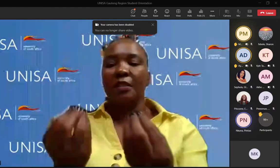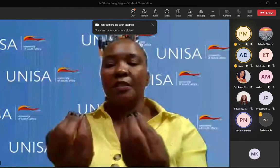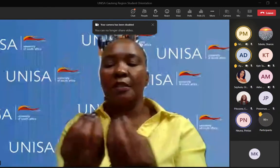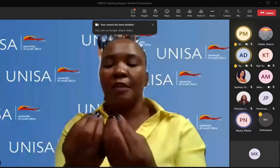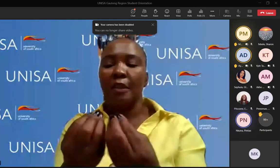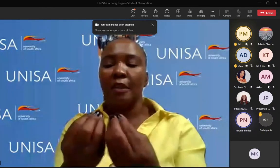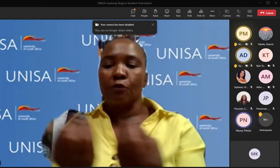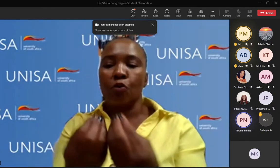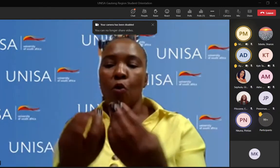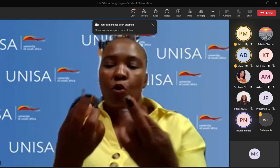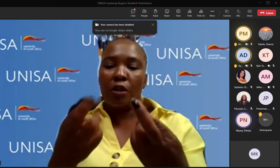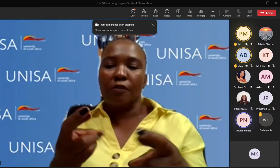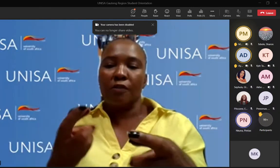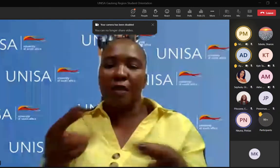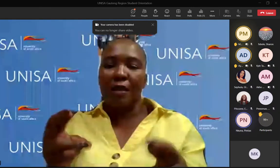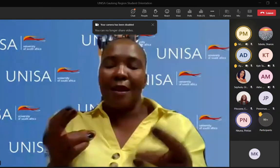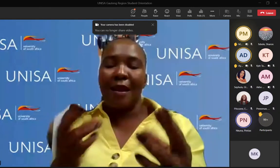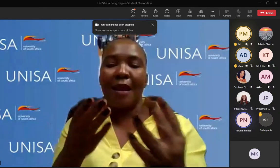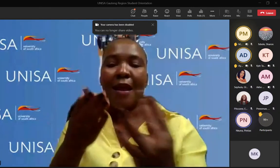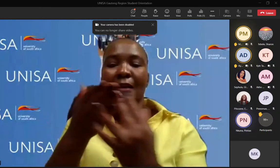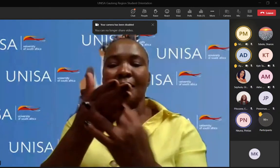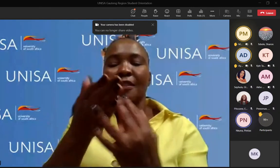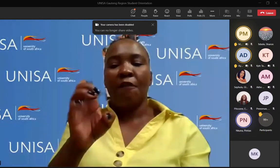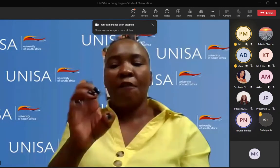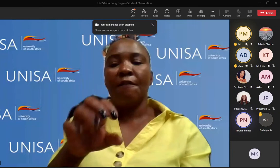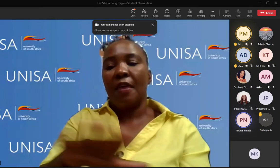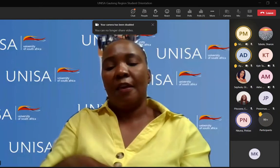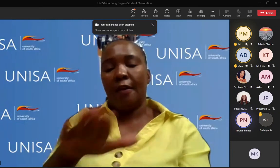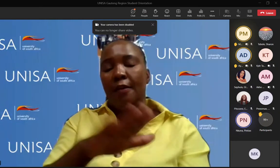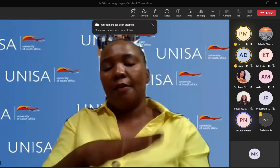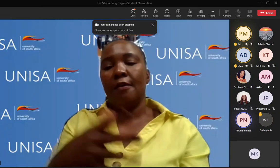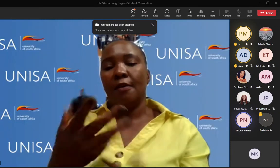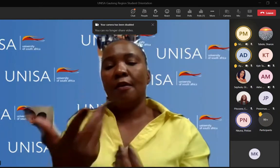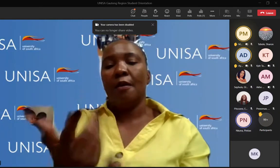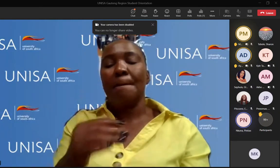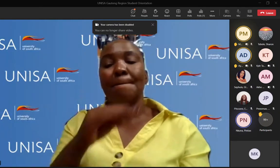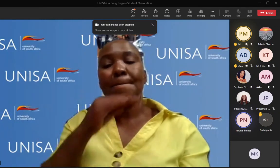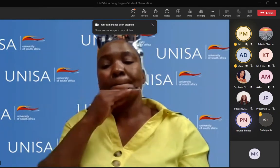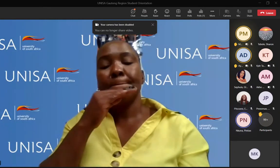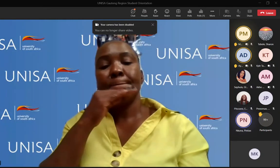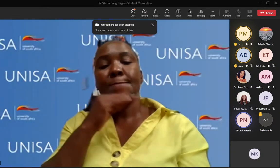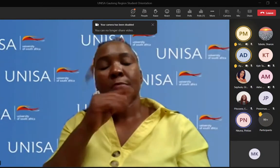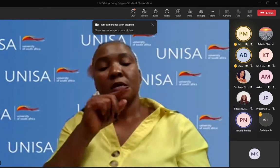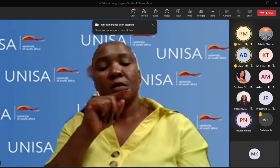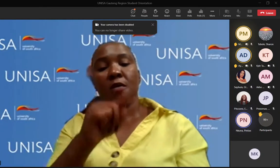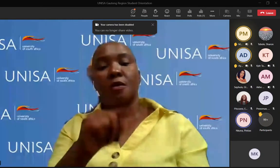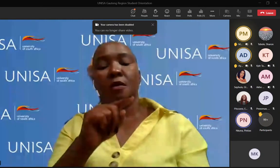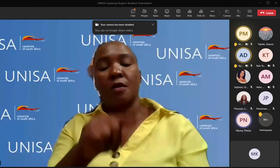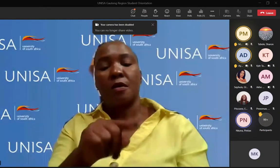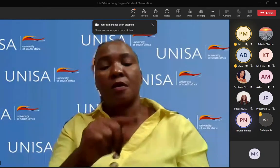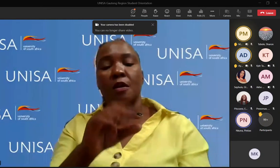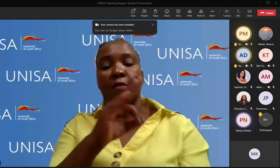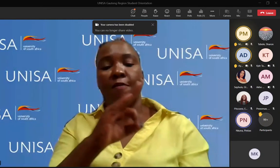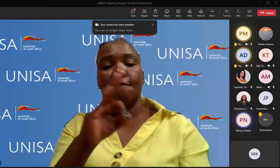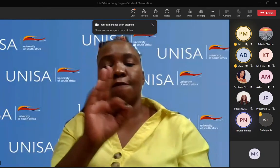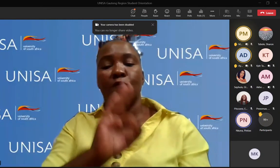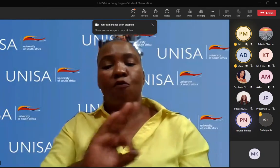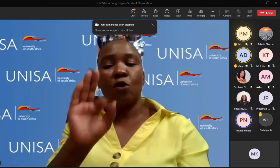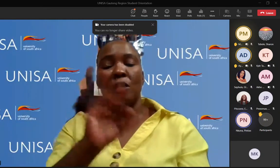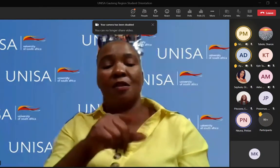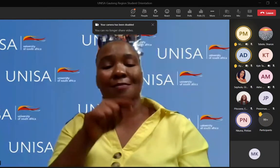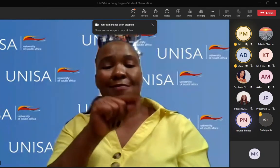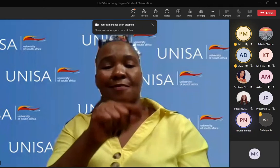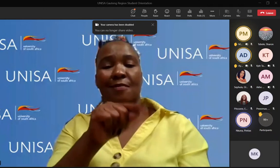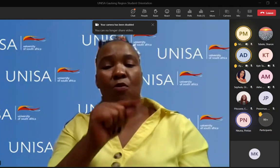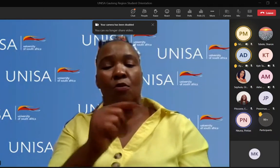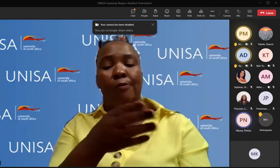accessible in an accessible venue and then which means that in terms of the the Florida the value